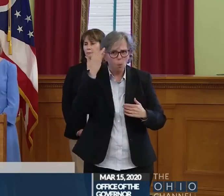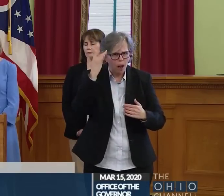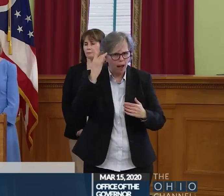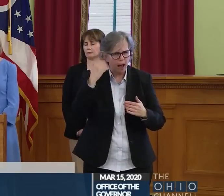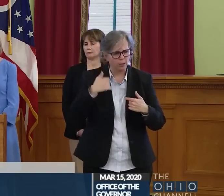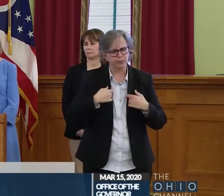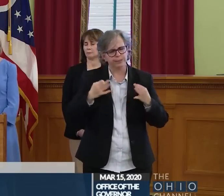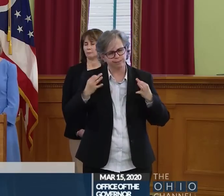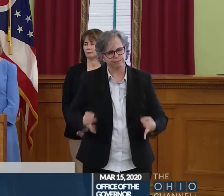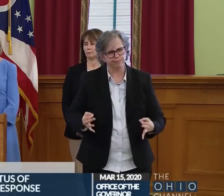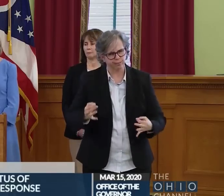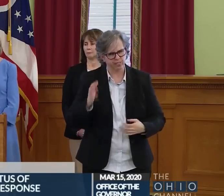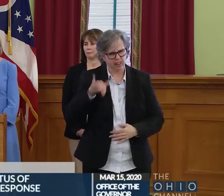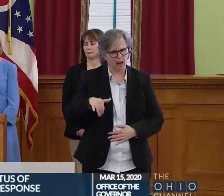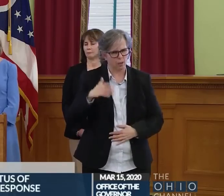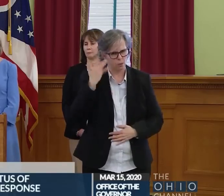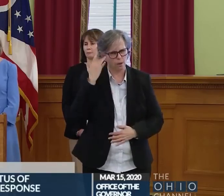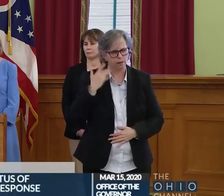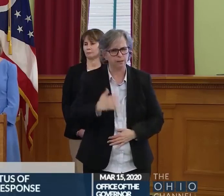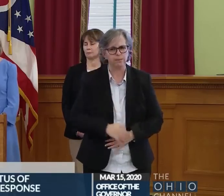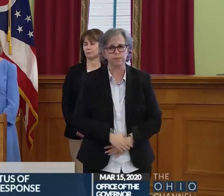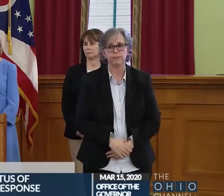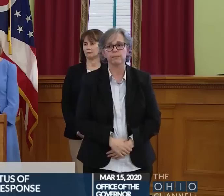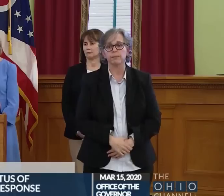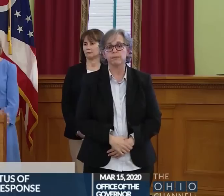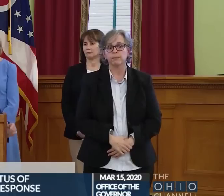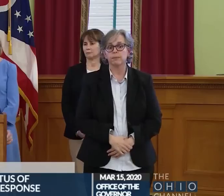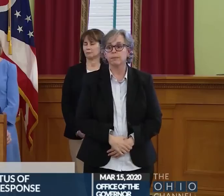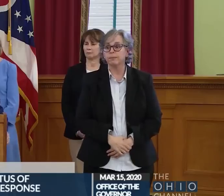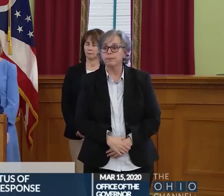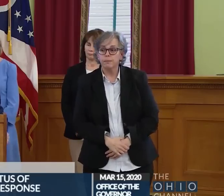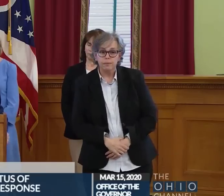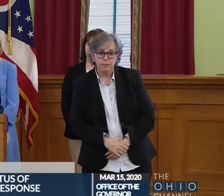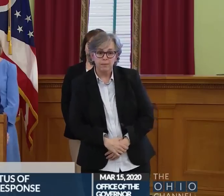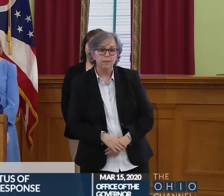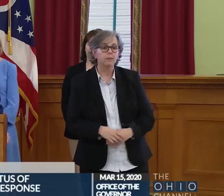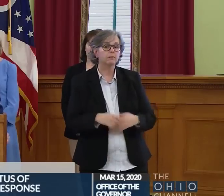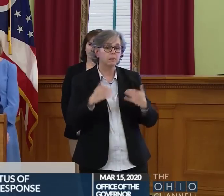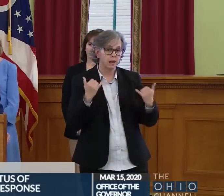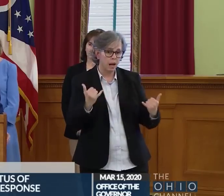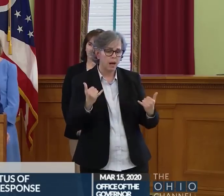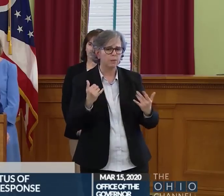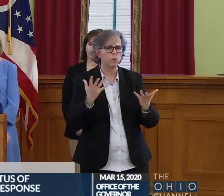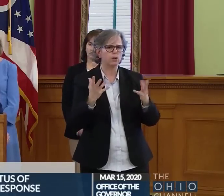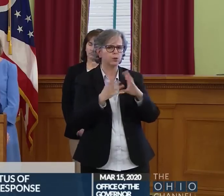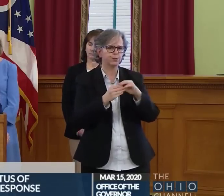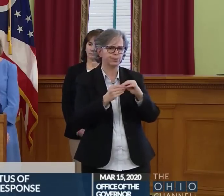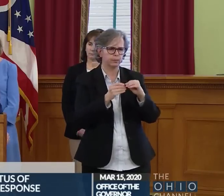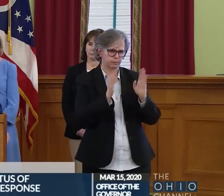ask, let me just say one thing about the small business men and women.